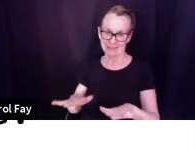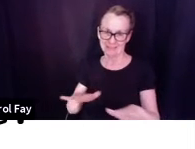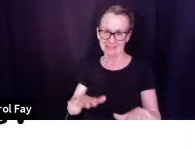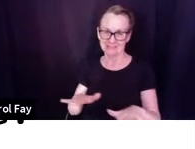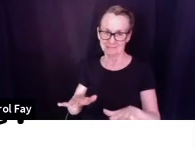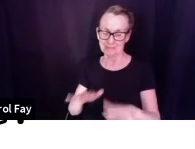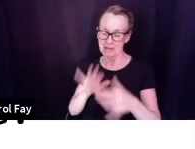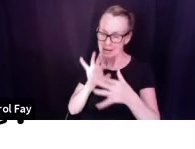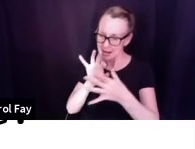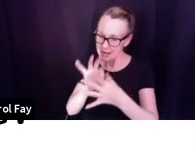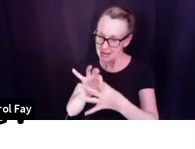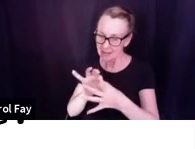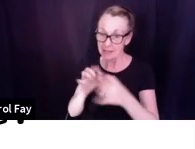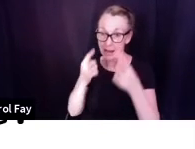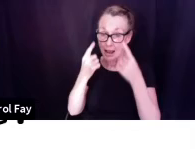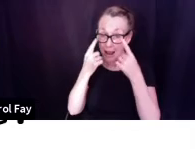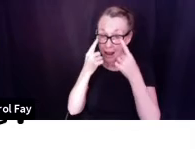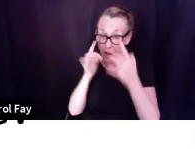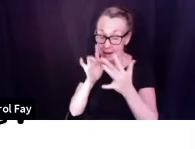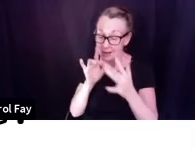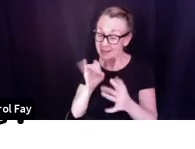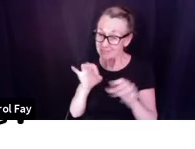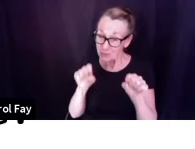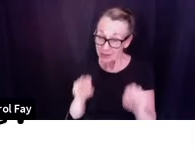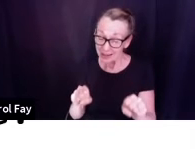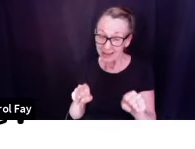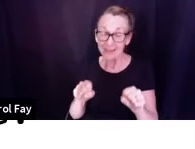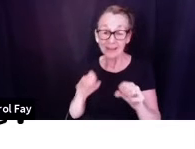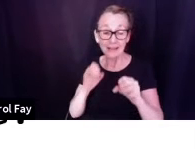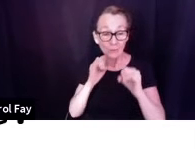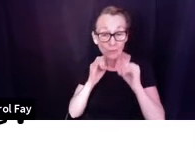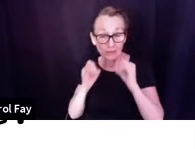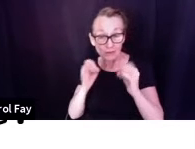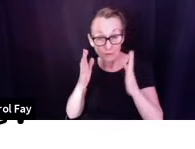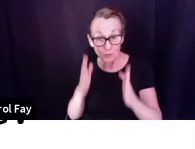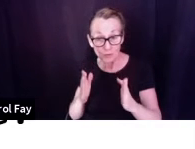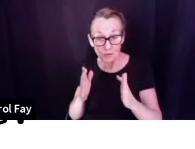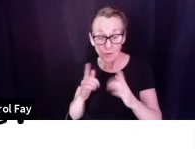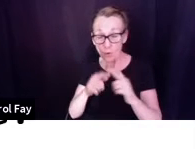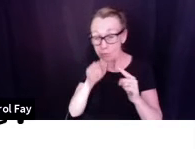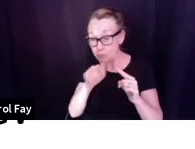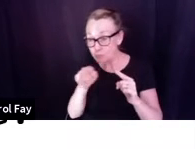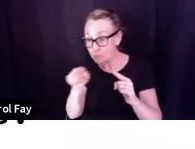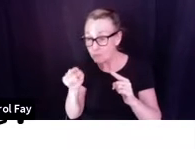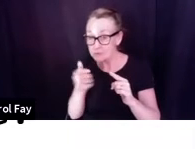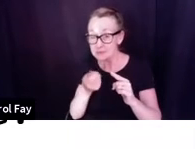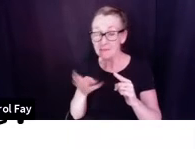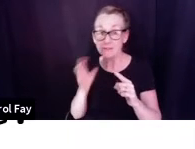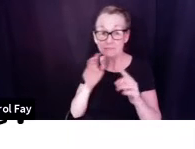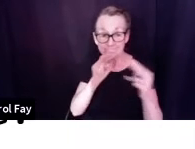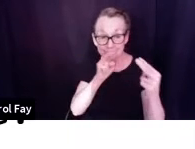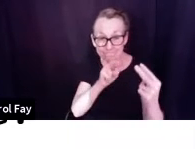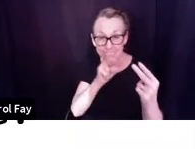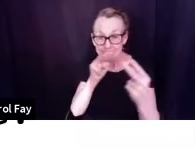Connect and have eye contact if you can with the interviewers, and you just want to be